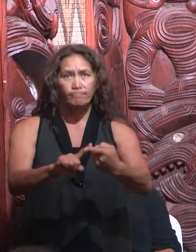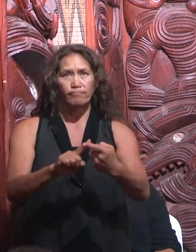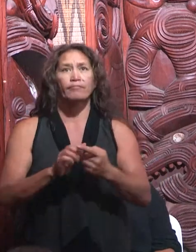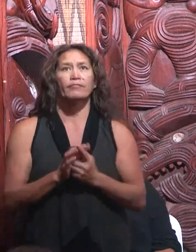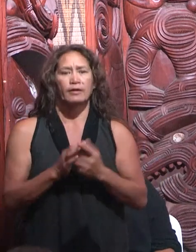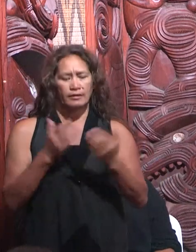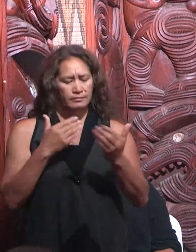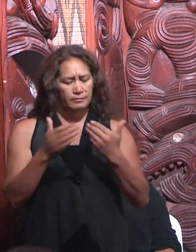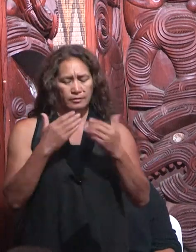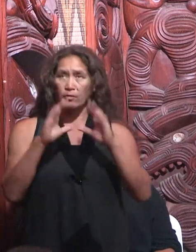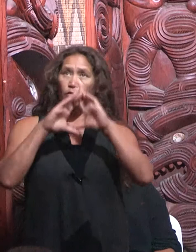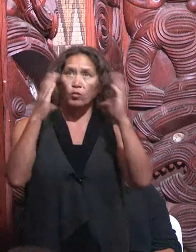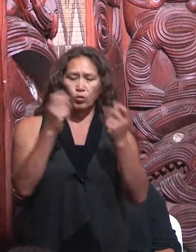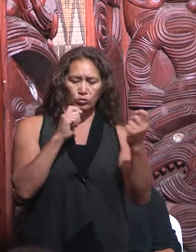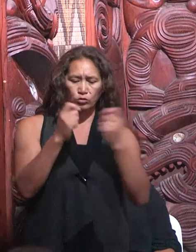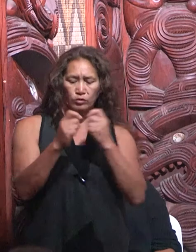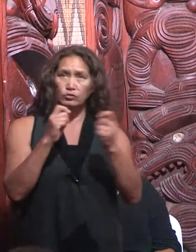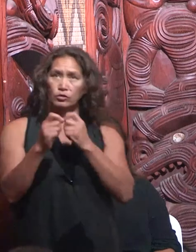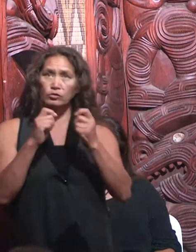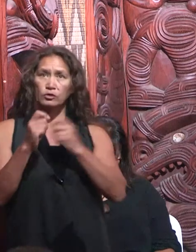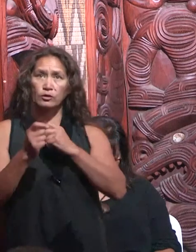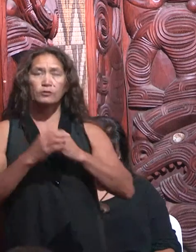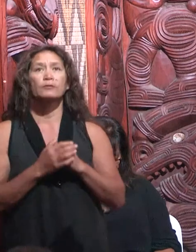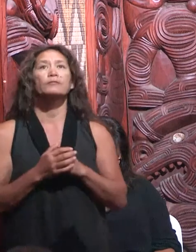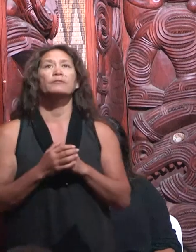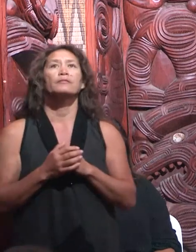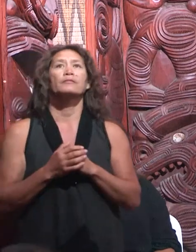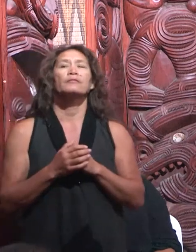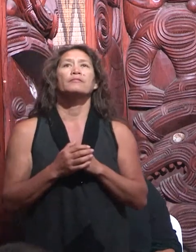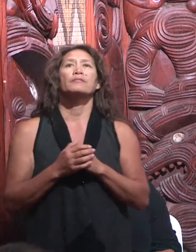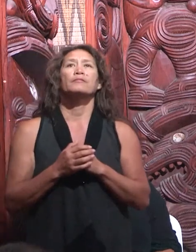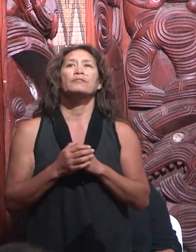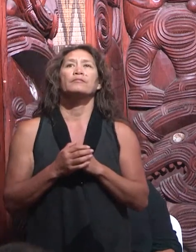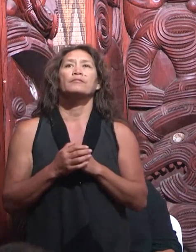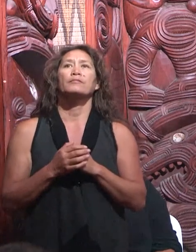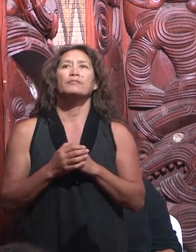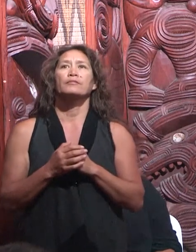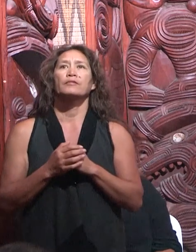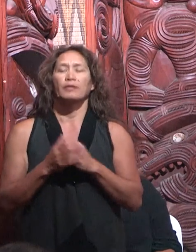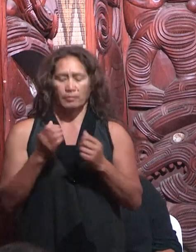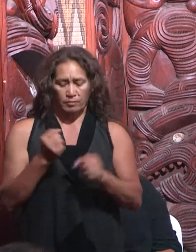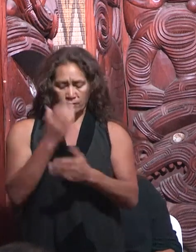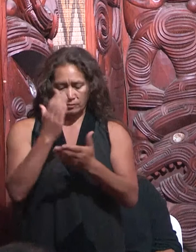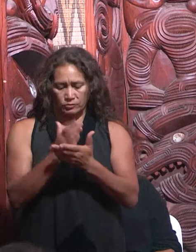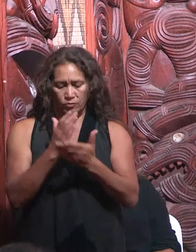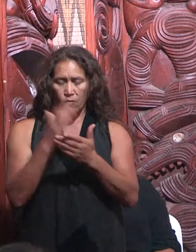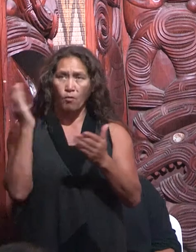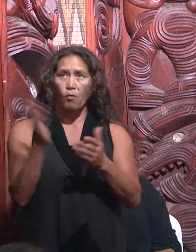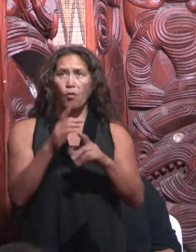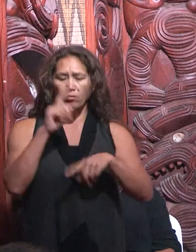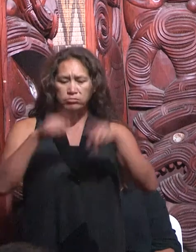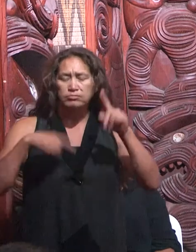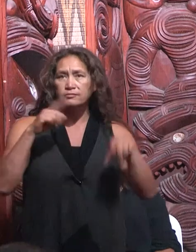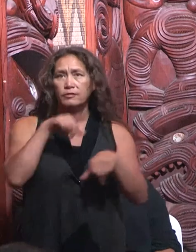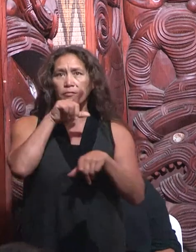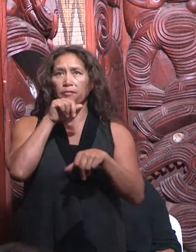te kihikihi e tākaro ana. Te tātara kihi, te piha rainga, ko ngā manu ēnā